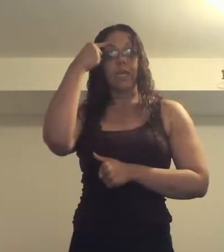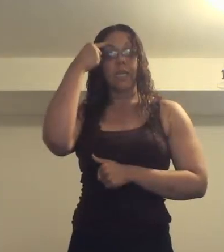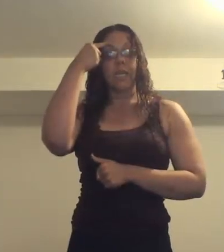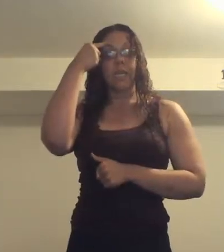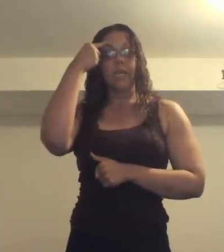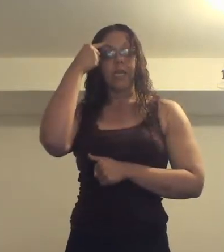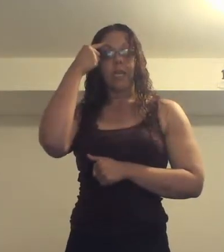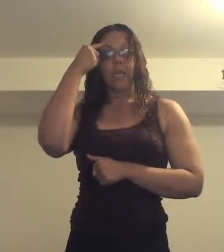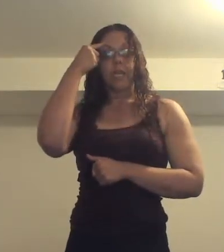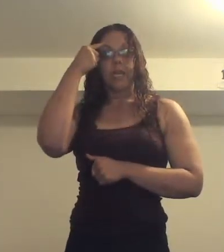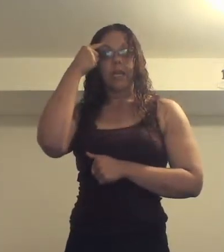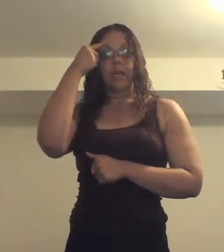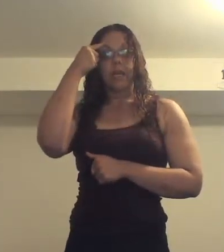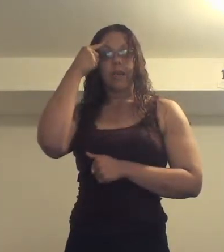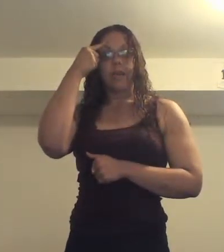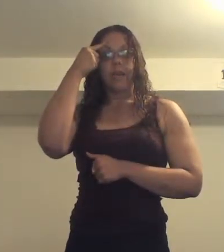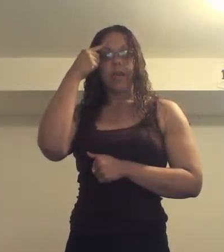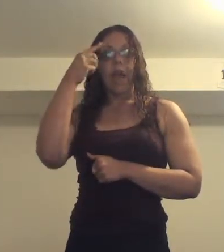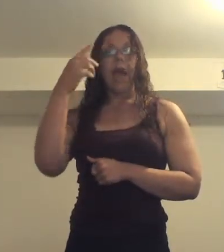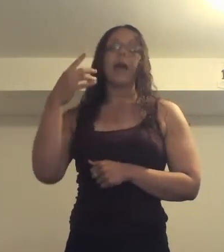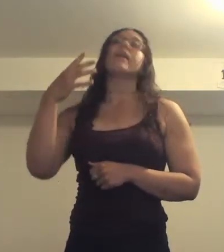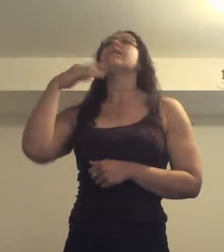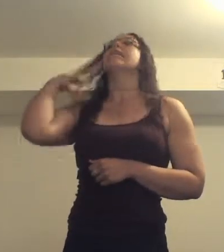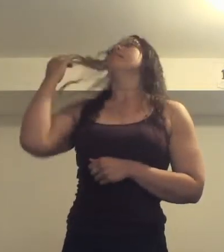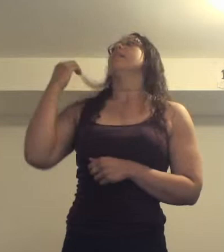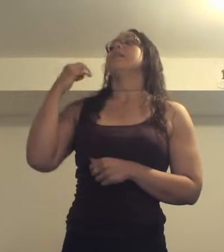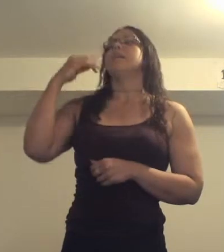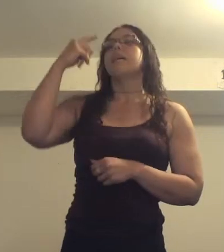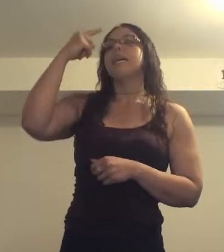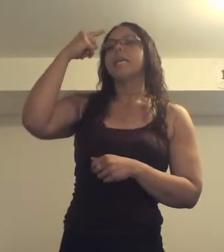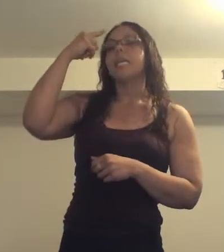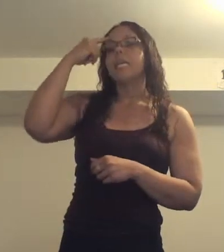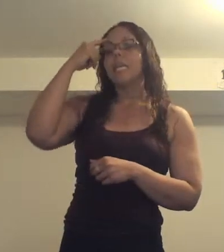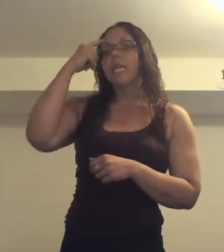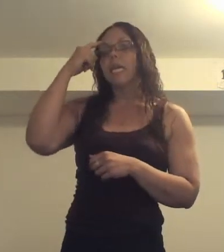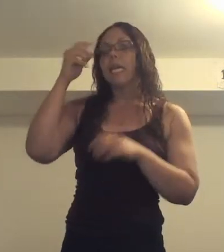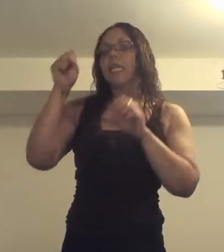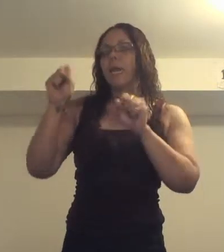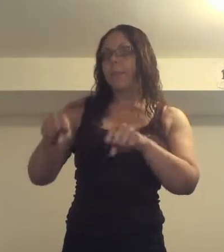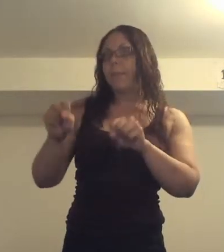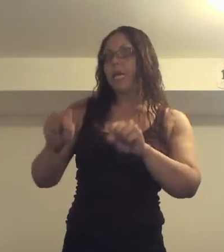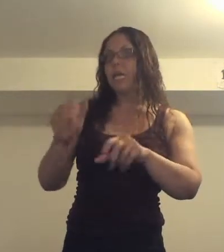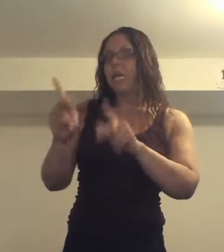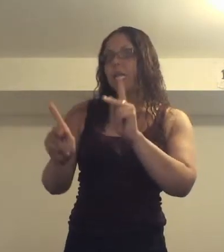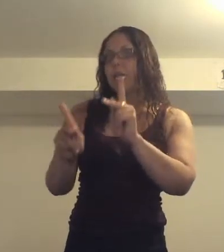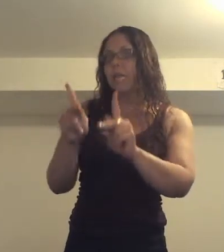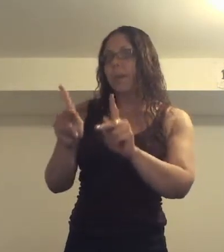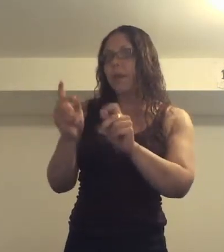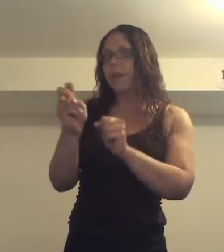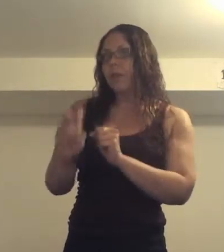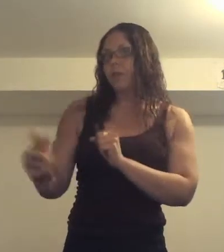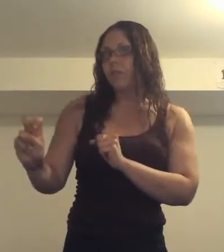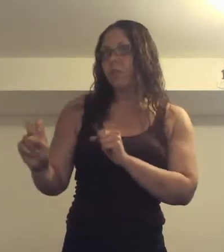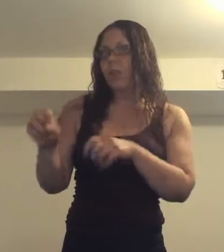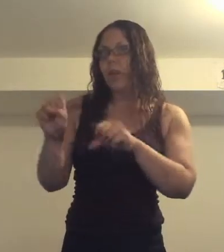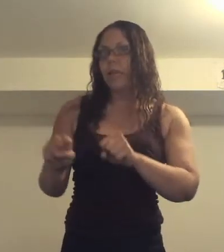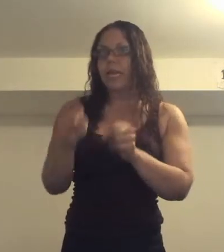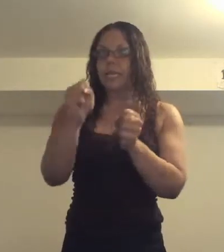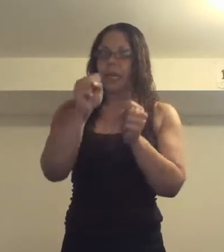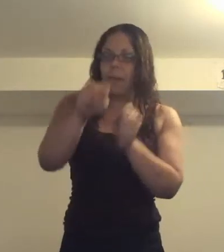abilities of the individuals who are on the trip. People paddle kayak before and have outdoor living skills